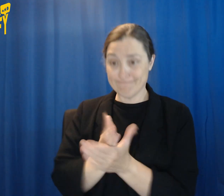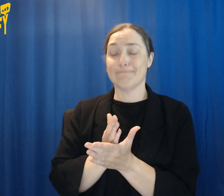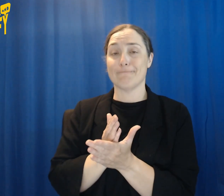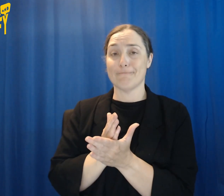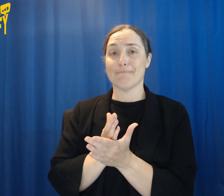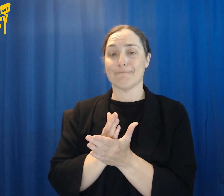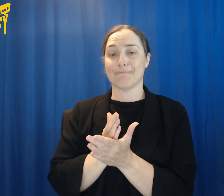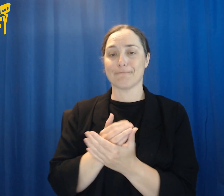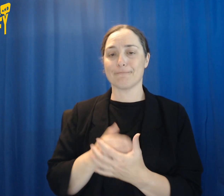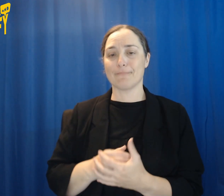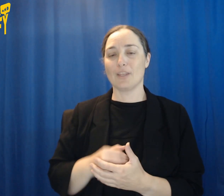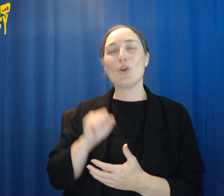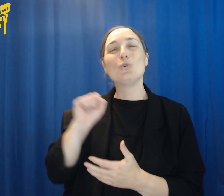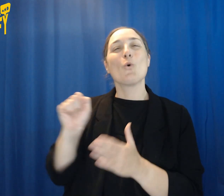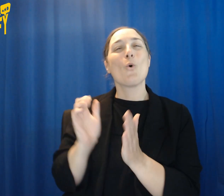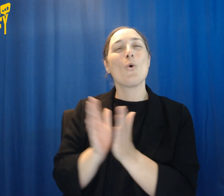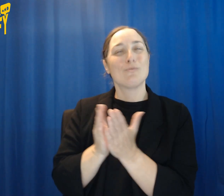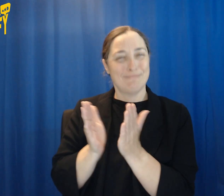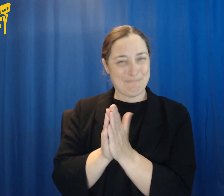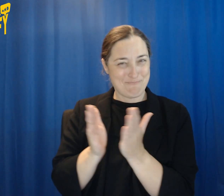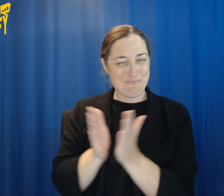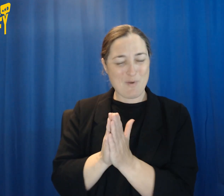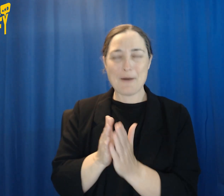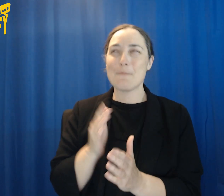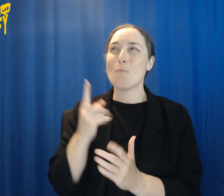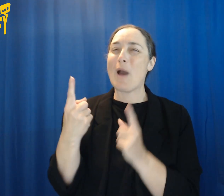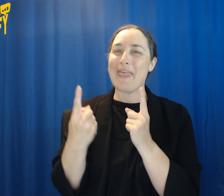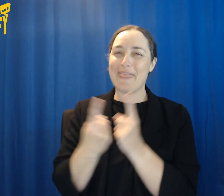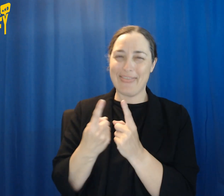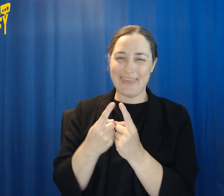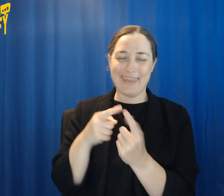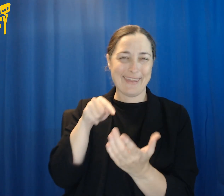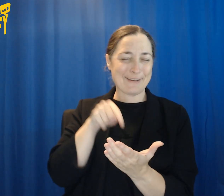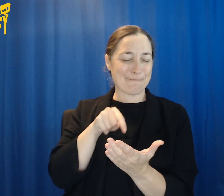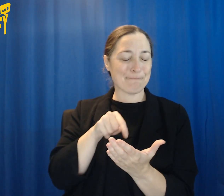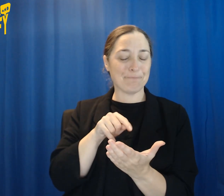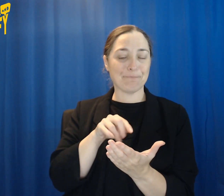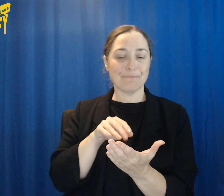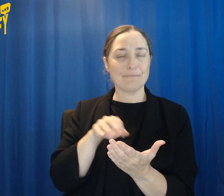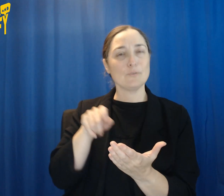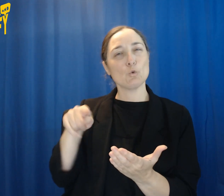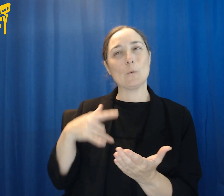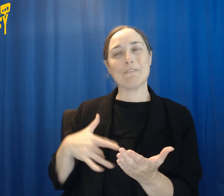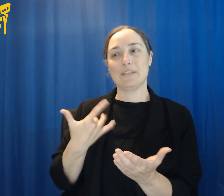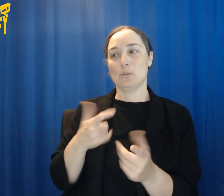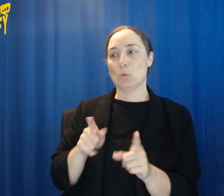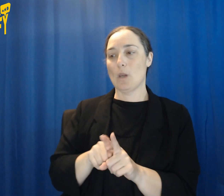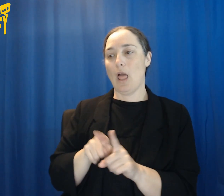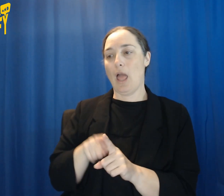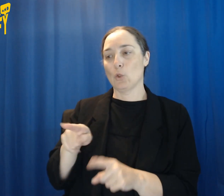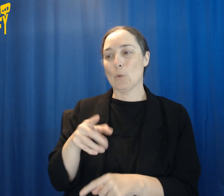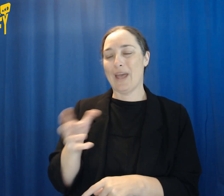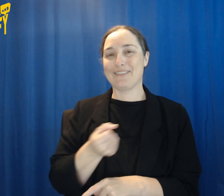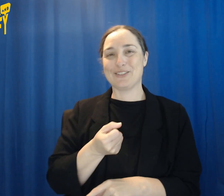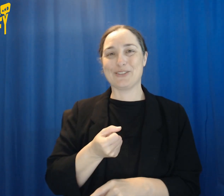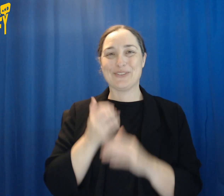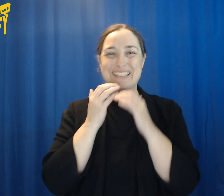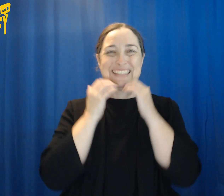your memoir, one of the things that kept coming through to me was that you felt like you had to be happy all the time, not